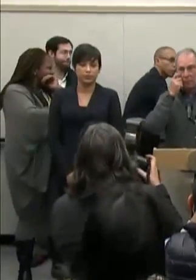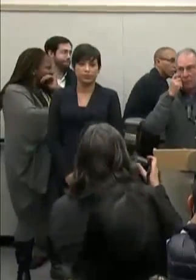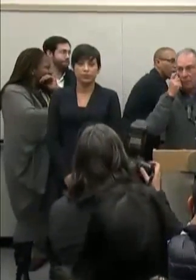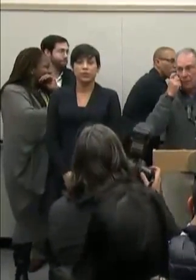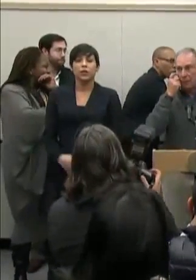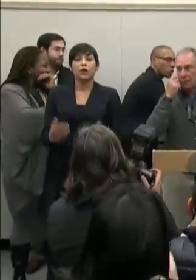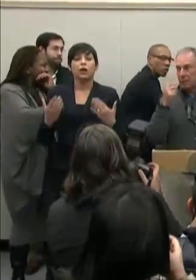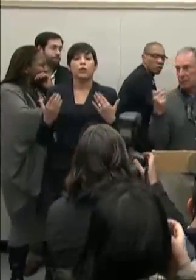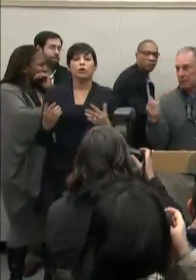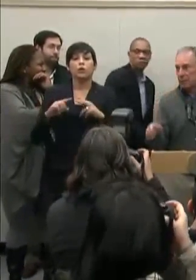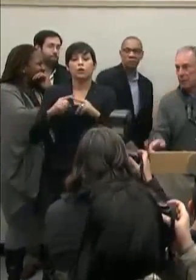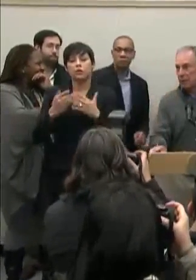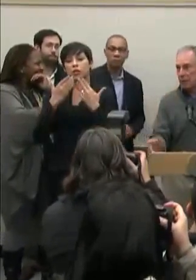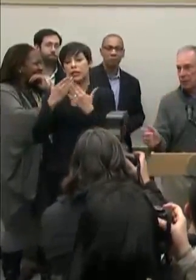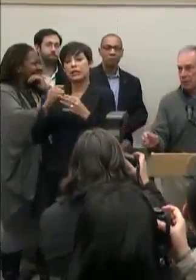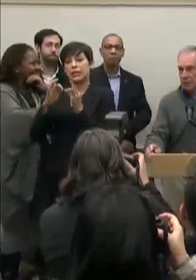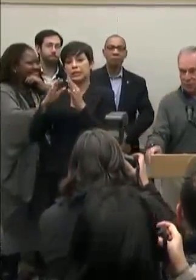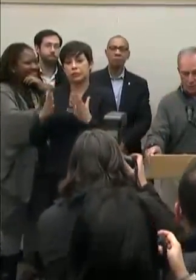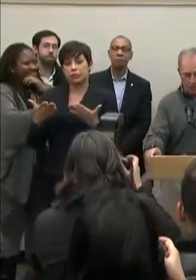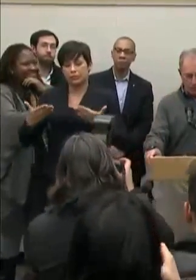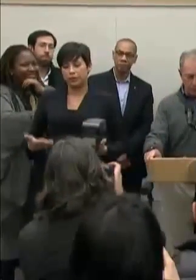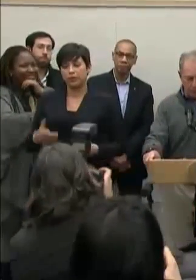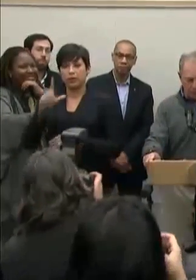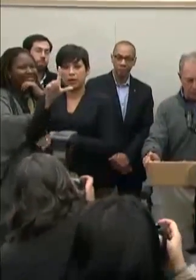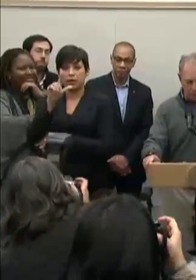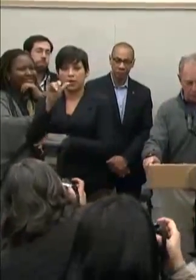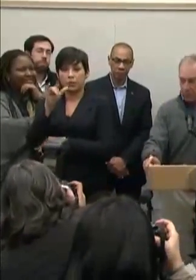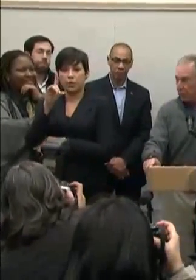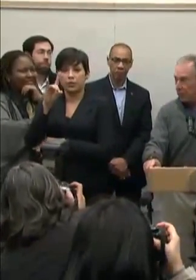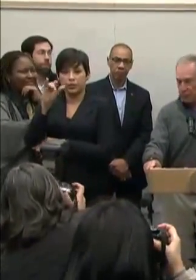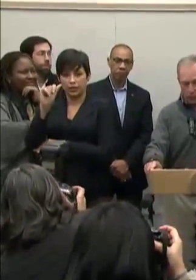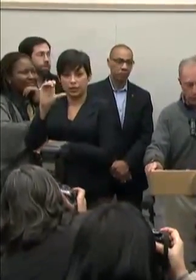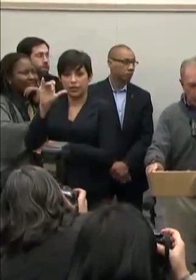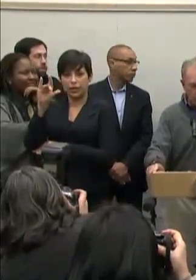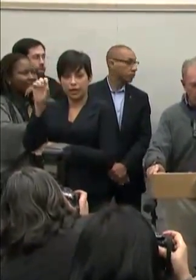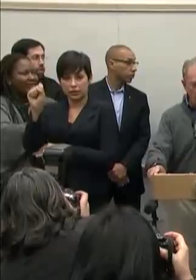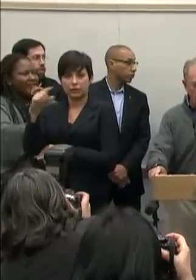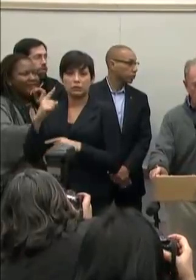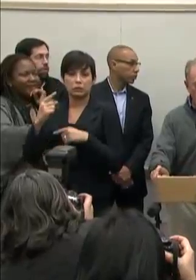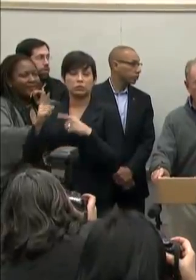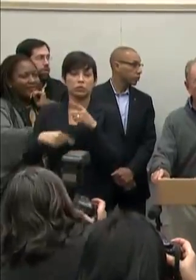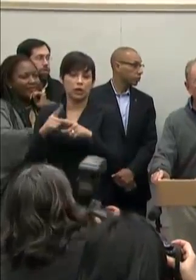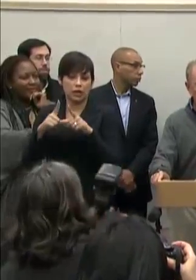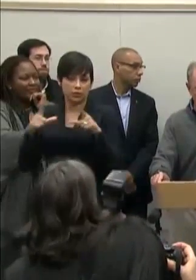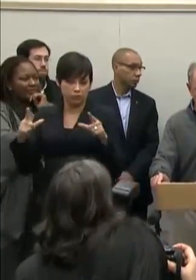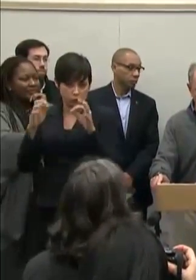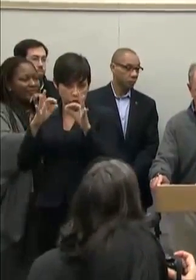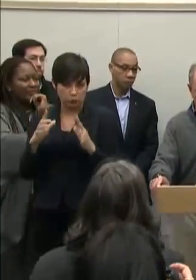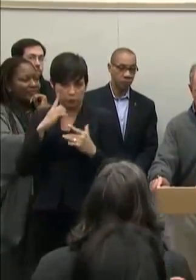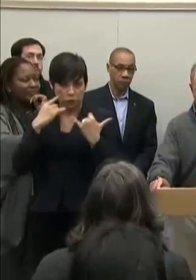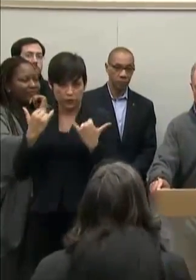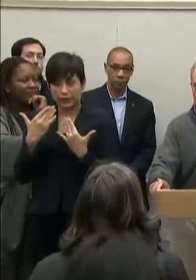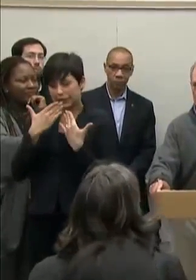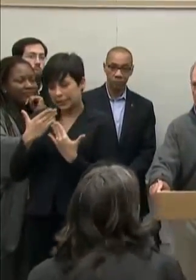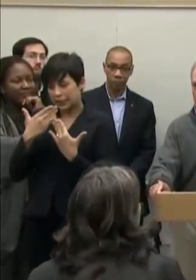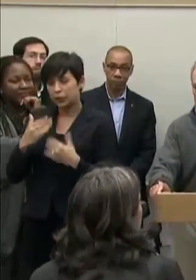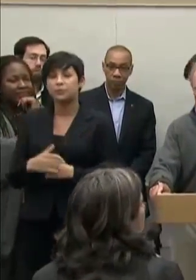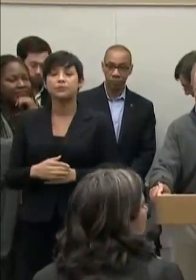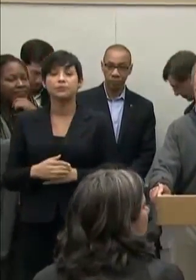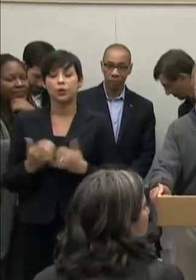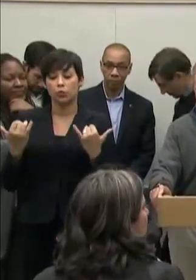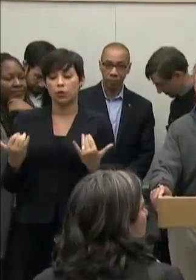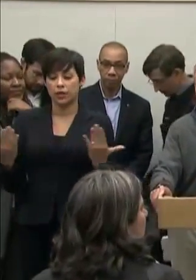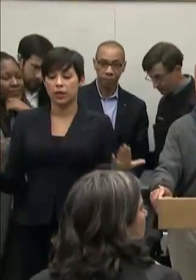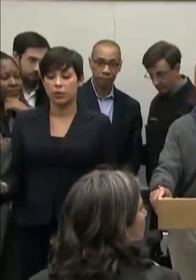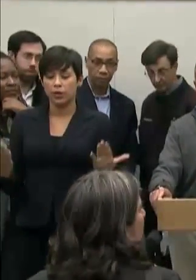Well, let me start by thanking Lydia Callis, our signer for the day. Thank you very much. We are here at the evacuation